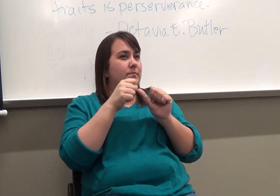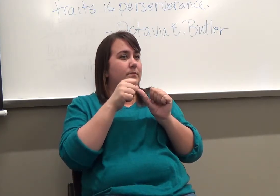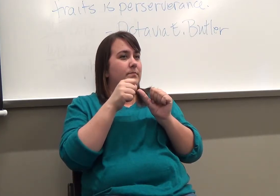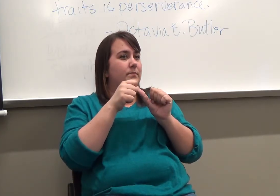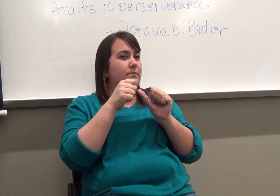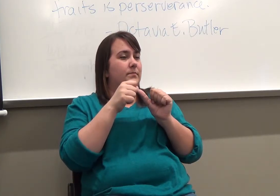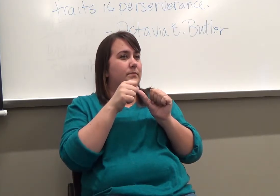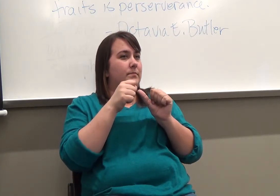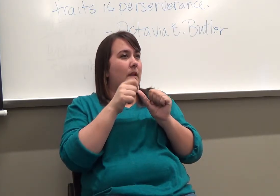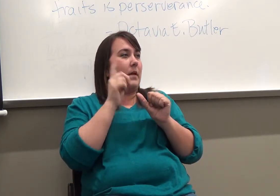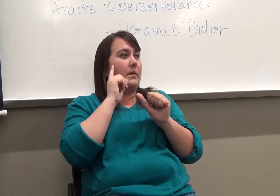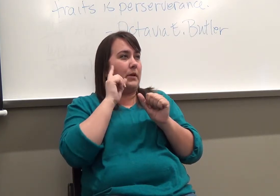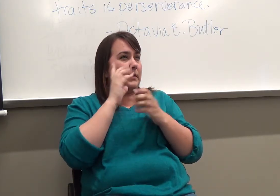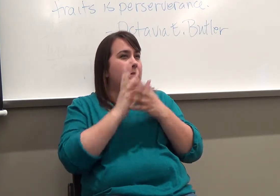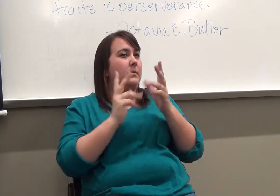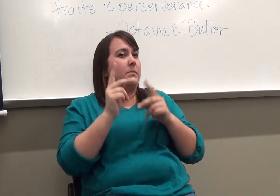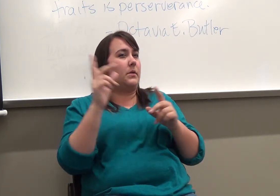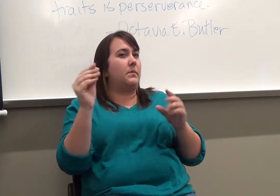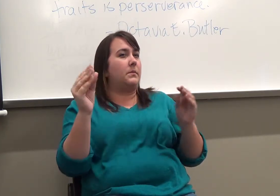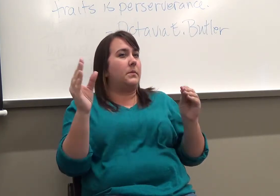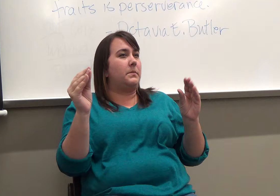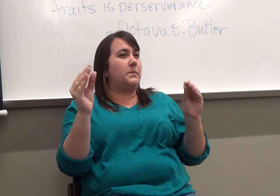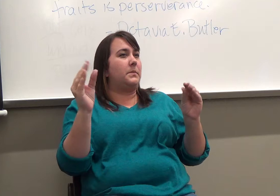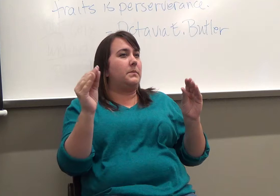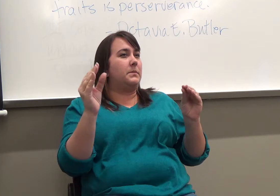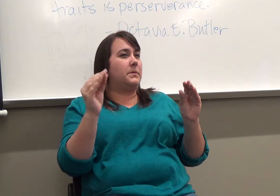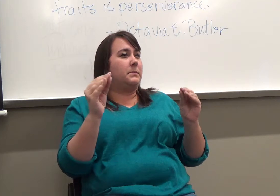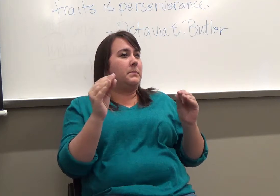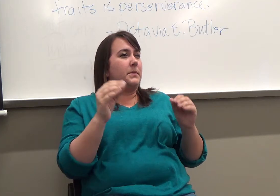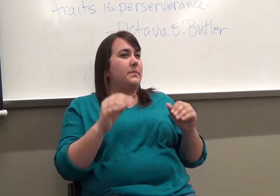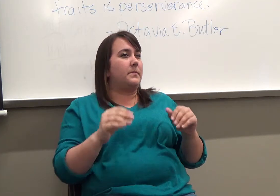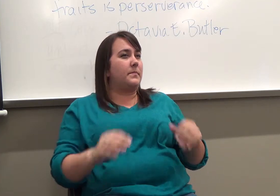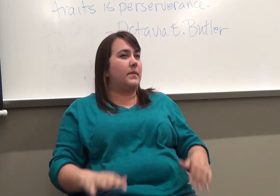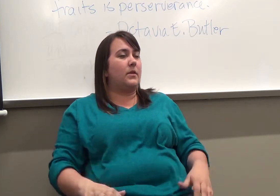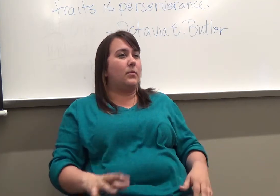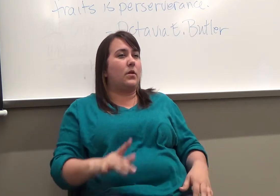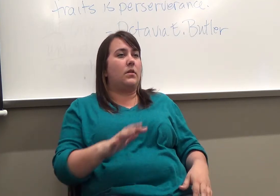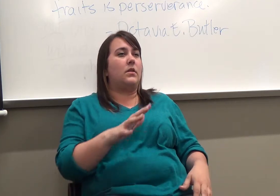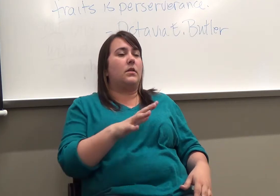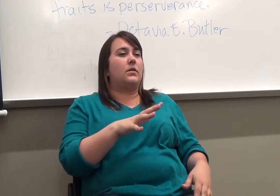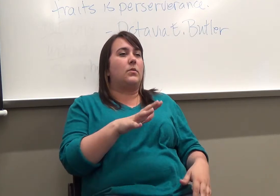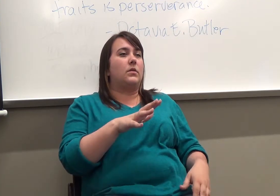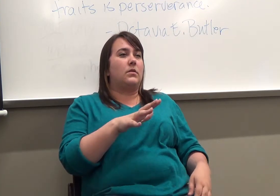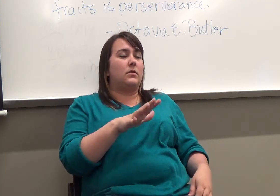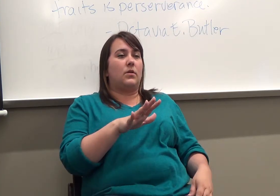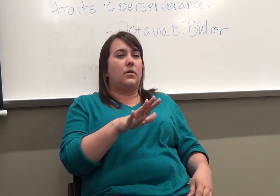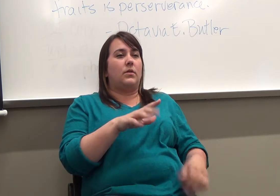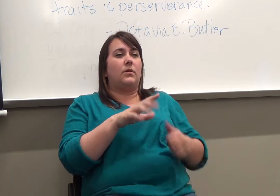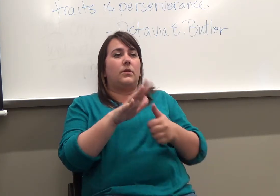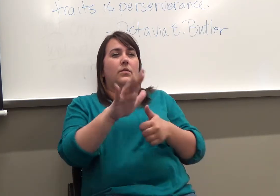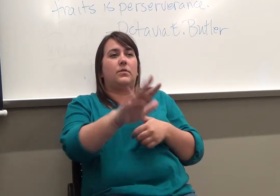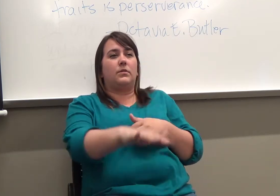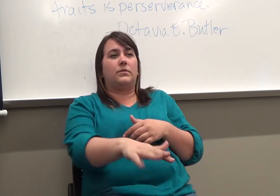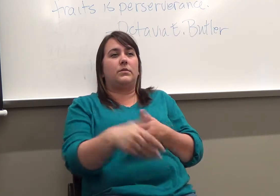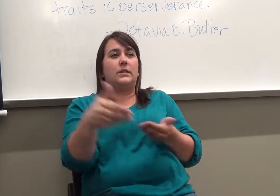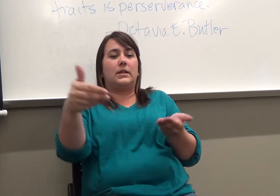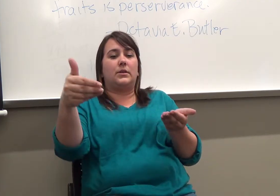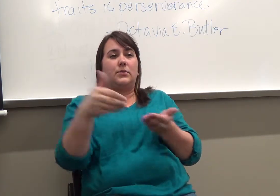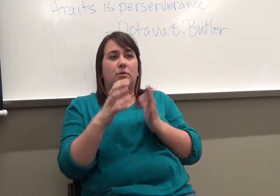Yes, I'm hearing people say it, okay? I'm looking for my copy of the homework, which is hard to find. Okay, so